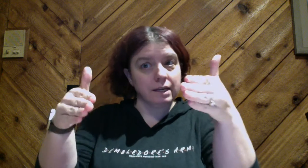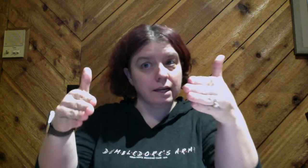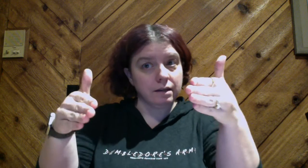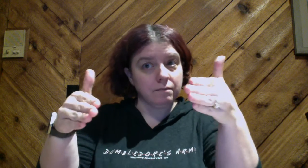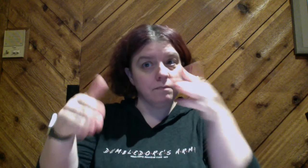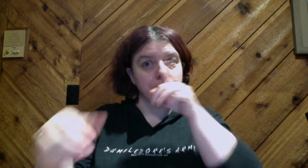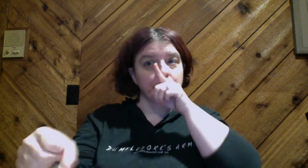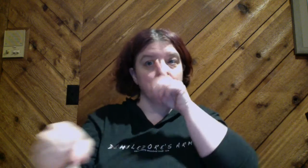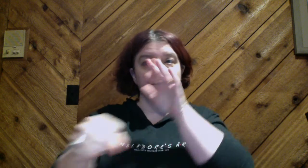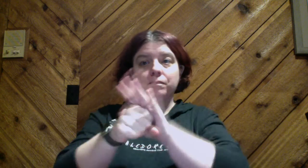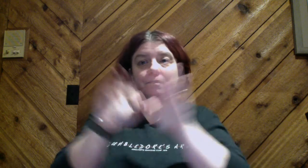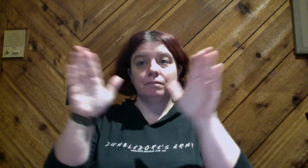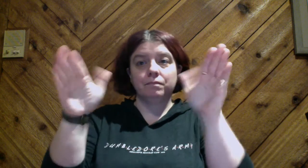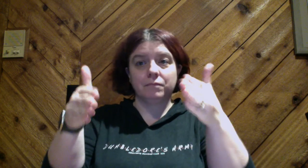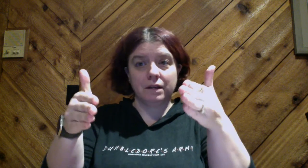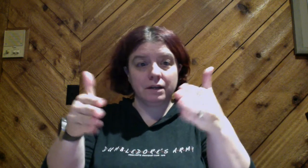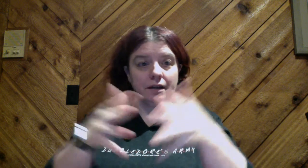Dedicated. Dedicated.